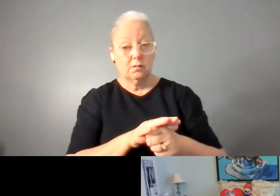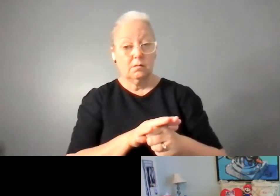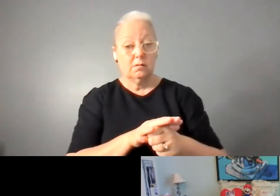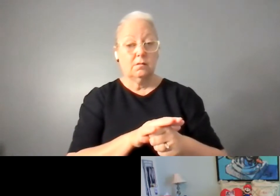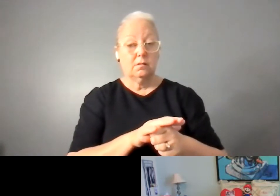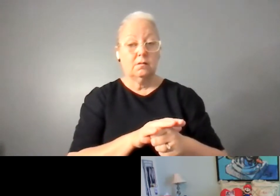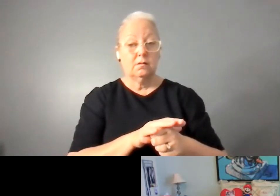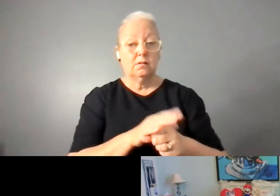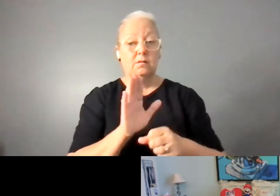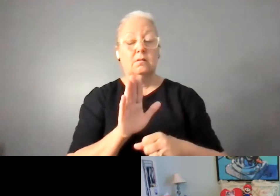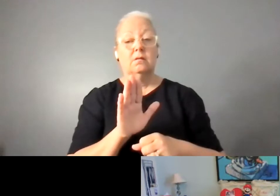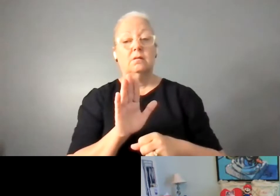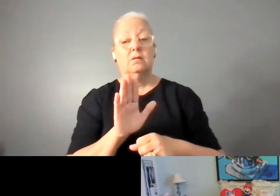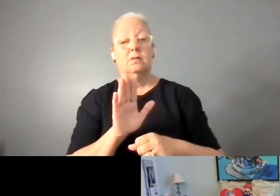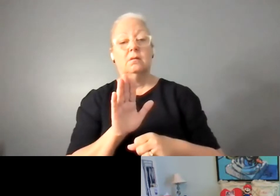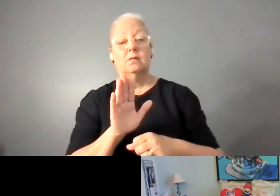discriminación,